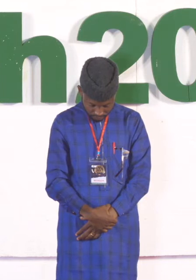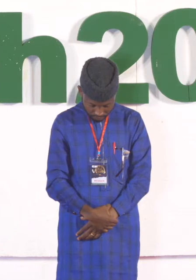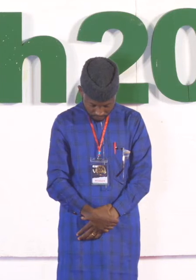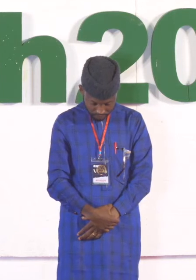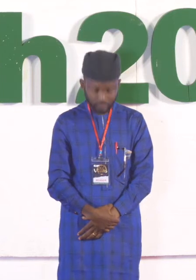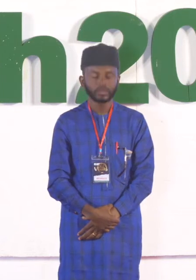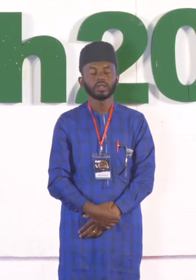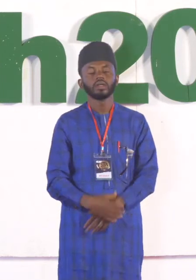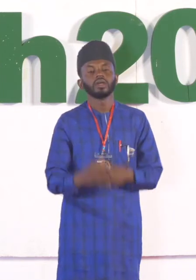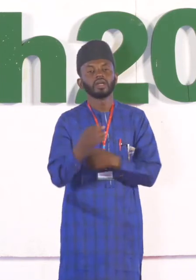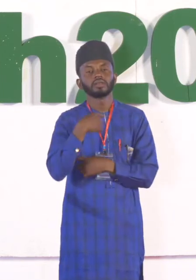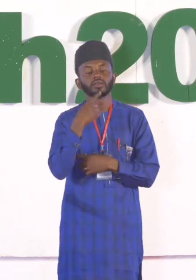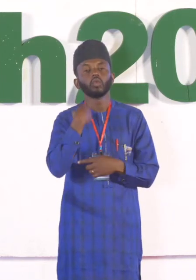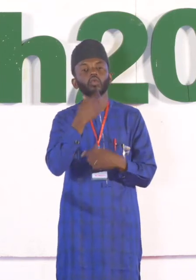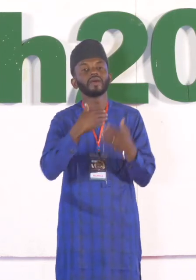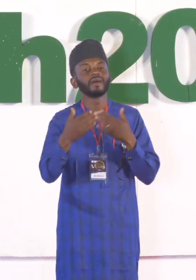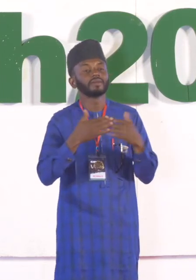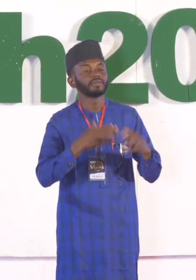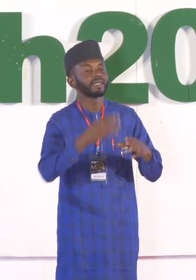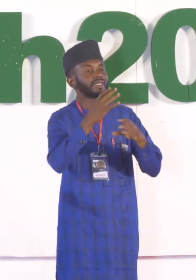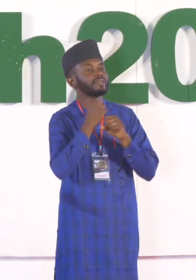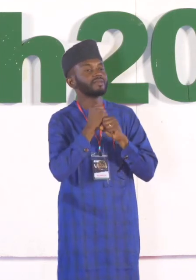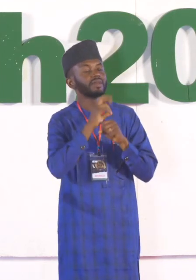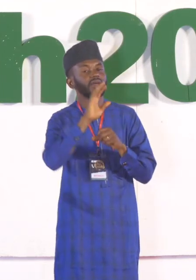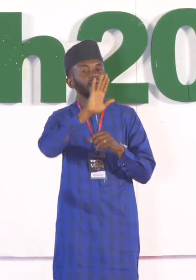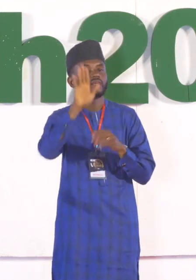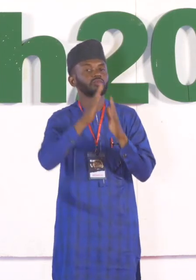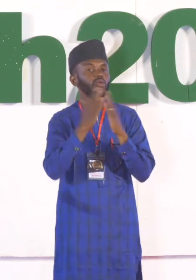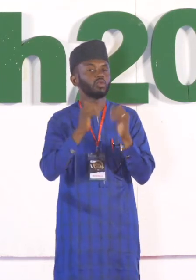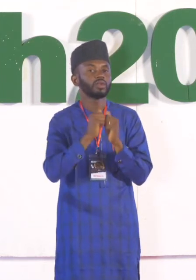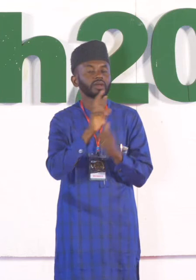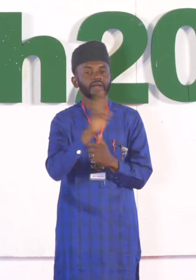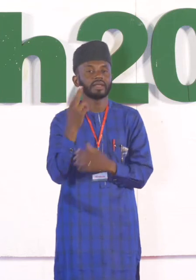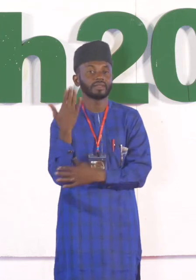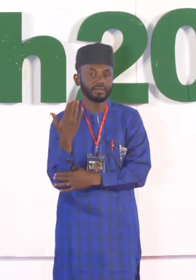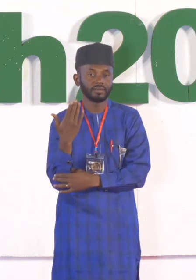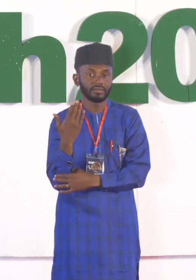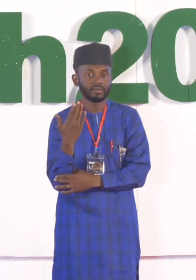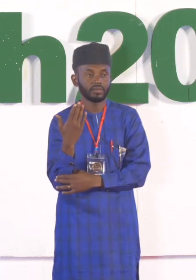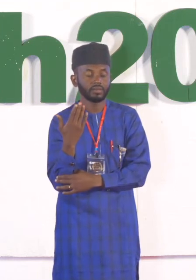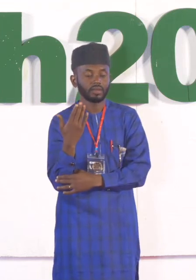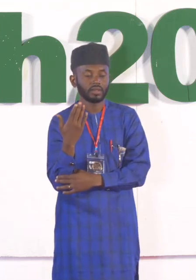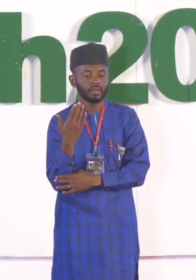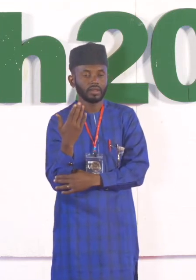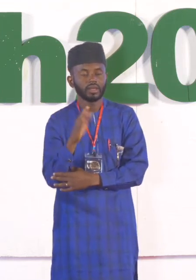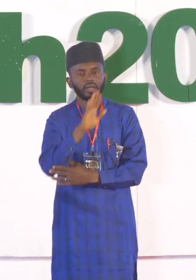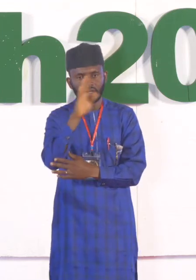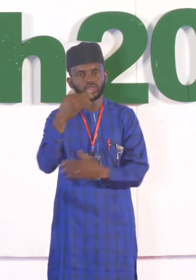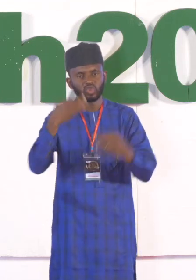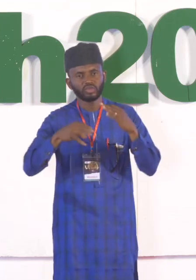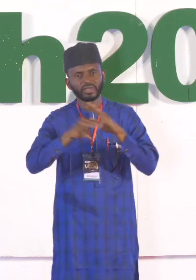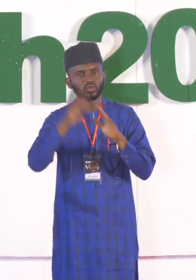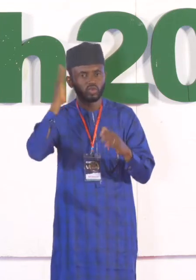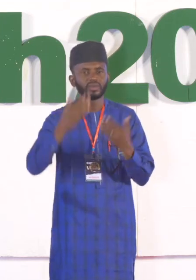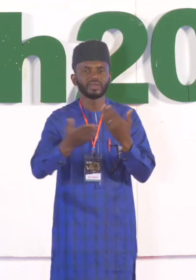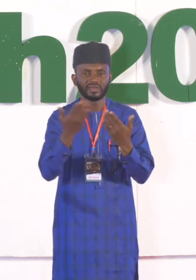Whoever receives his book with the right hand, his judgment will be facilitated. It will be easy. Allah will